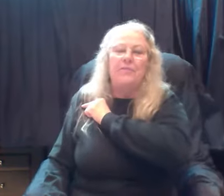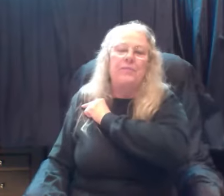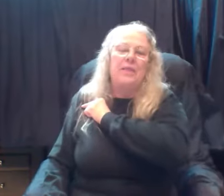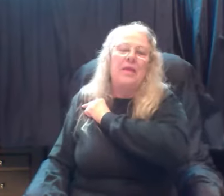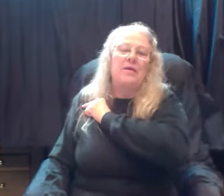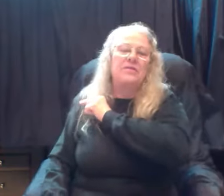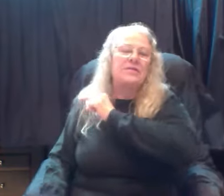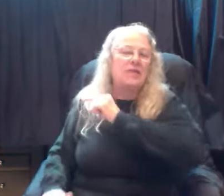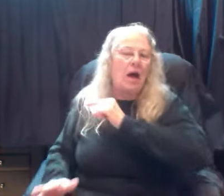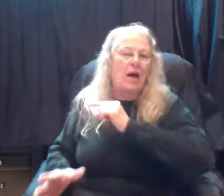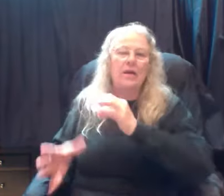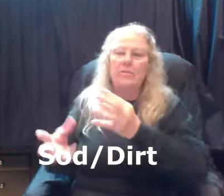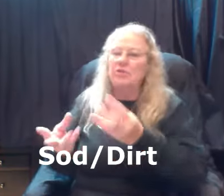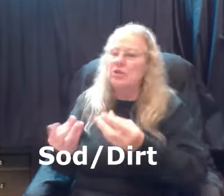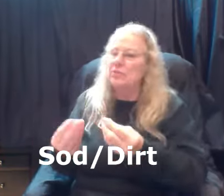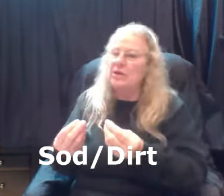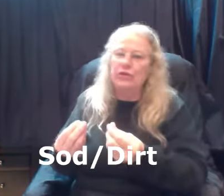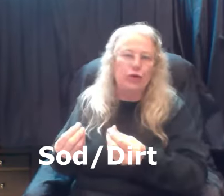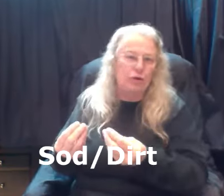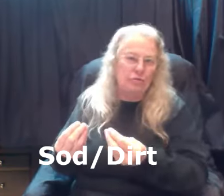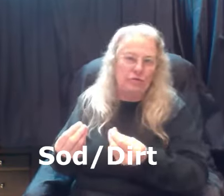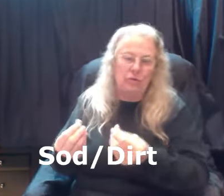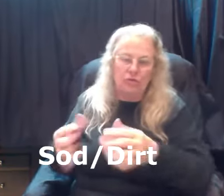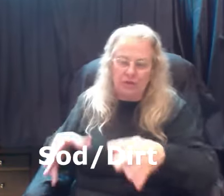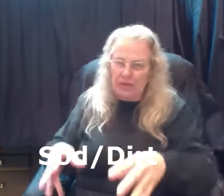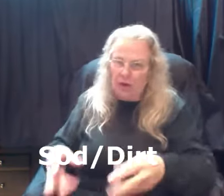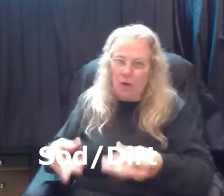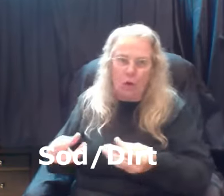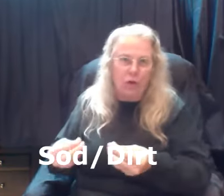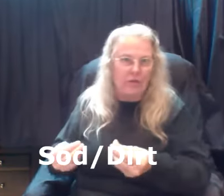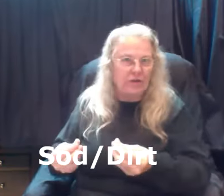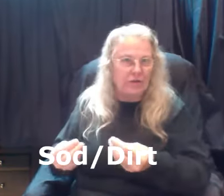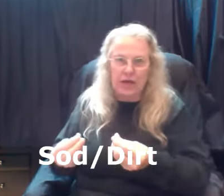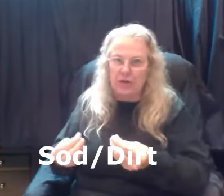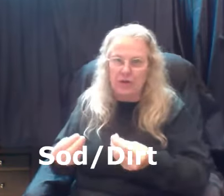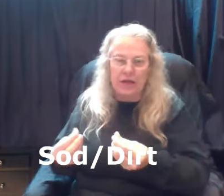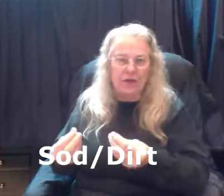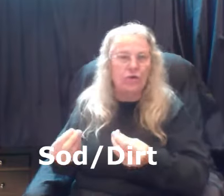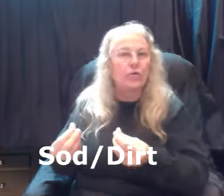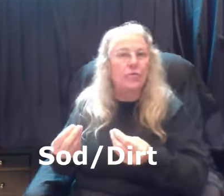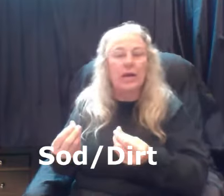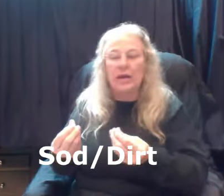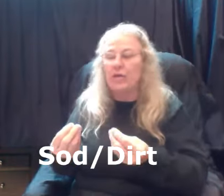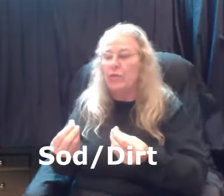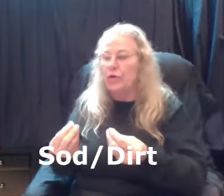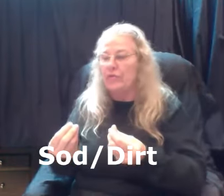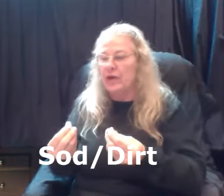Now, sod just means dirt. So, just get a hold of it. Just like you're getting dirt and running it through your fingers.